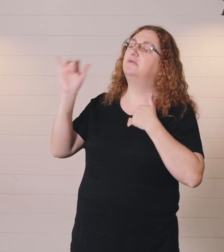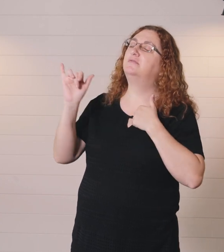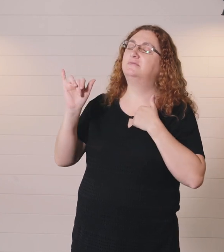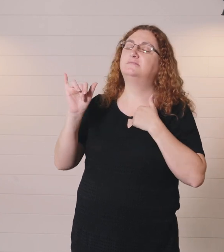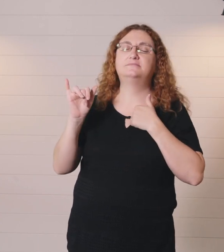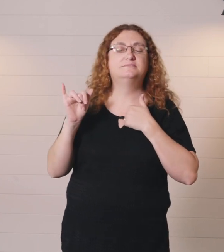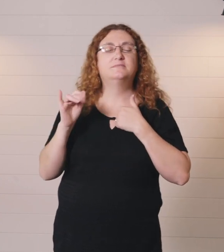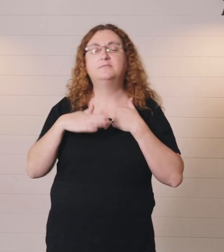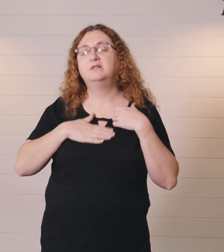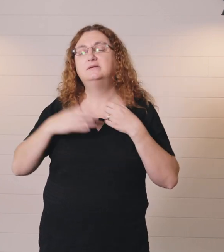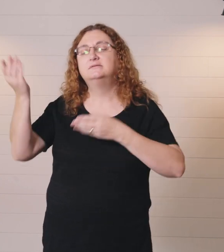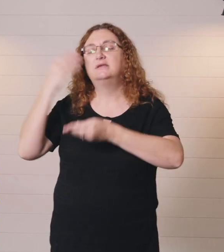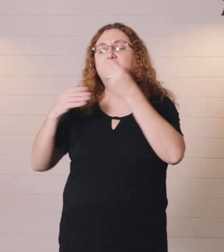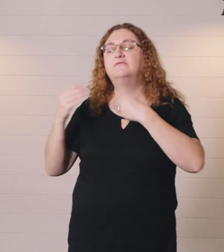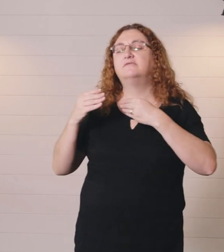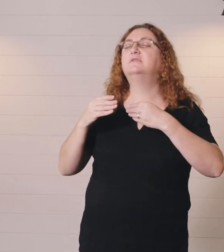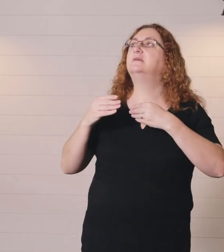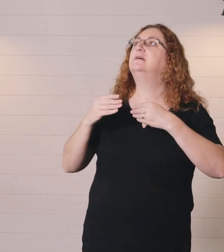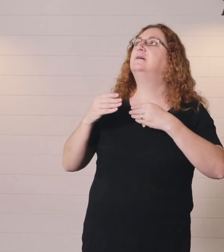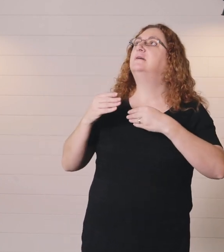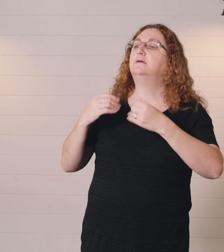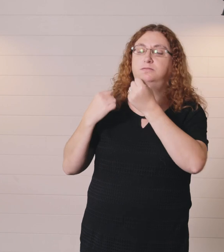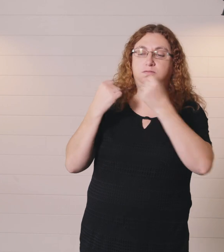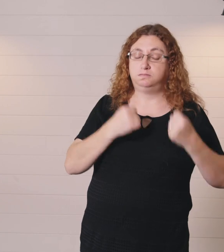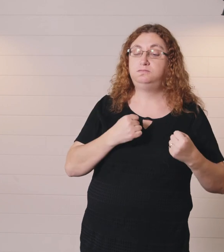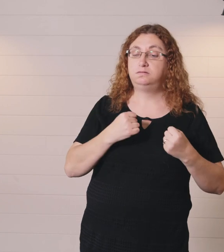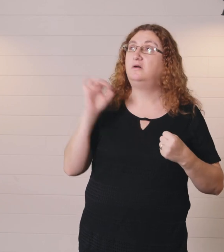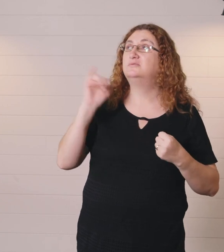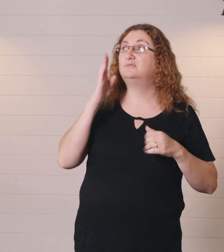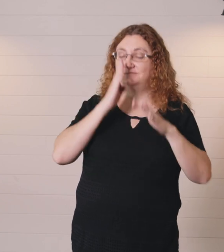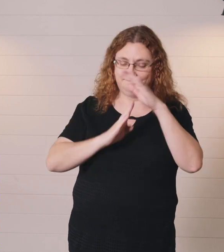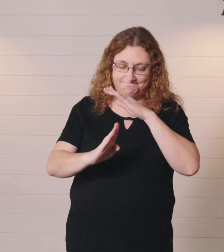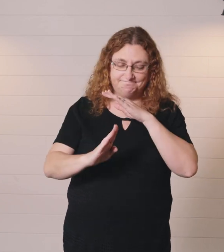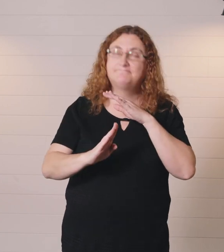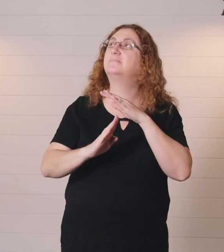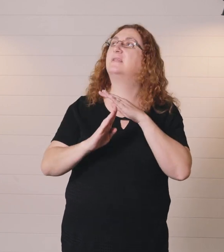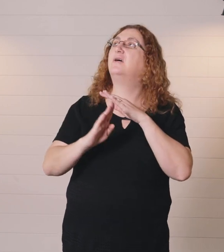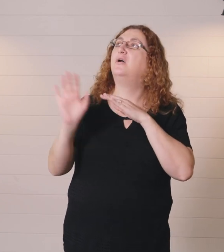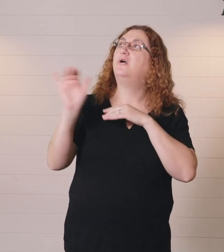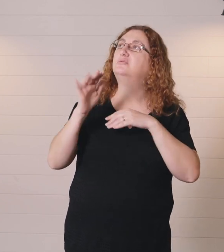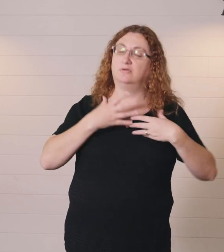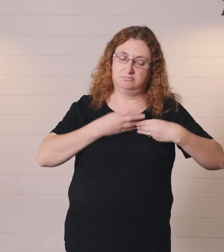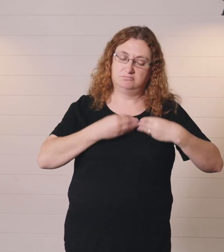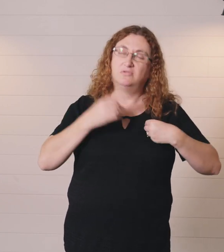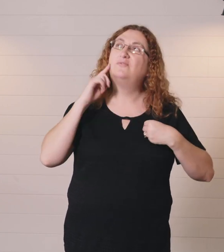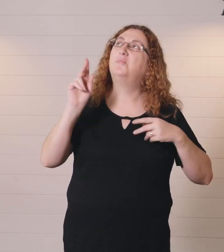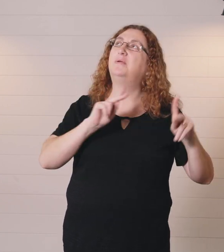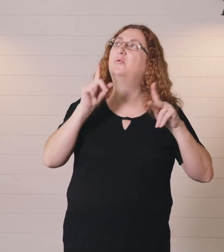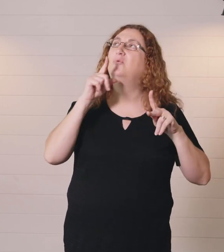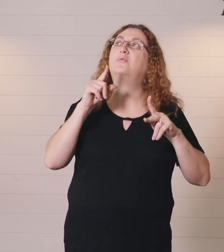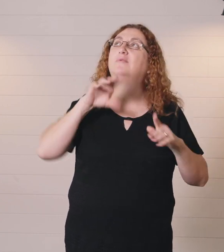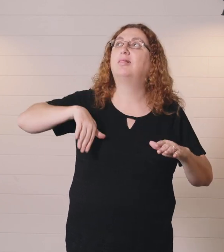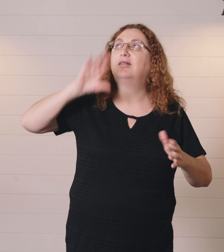days? And would you also give us the grace of a broken heart for people who are far from God? Move